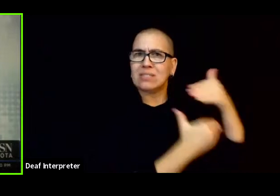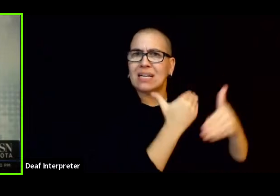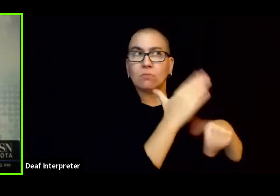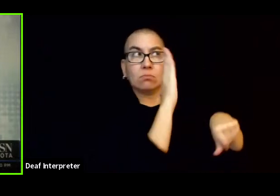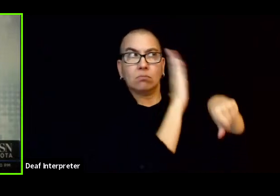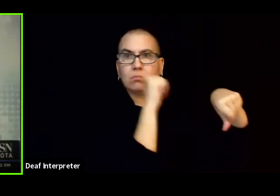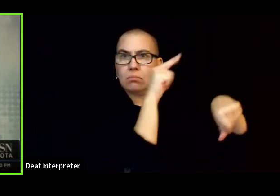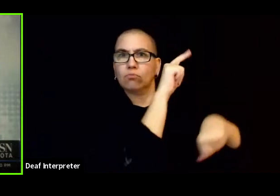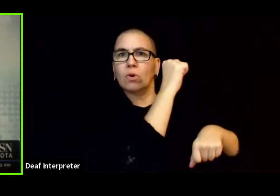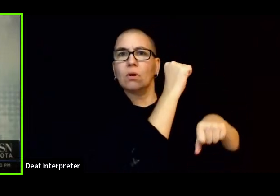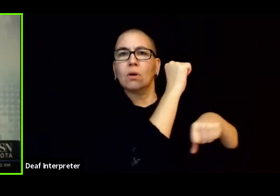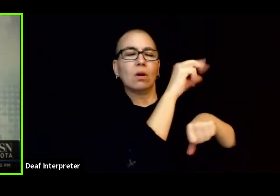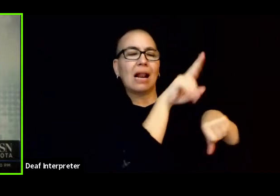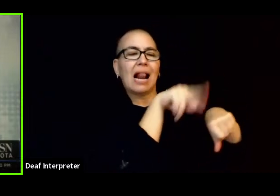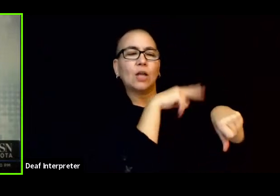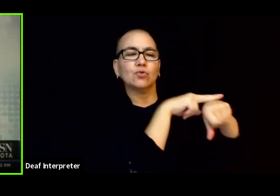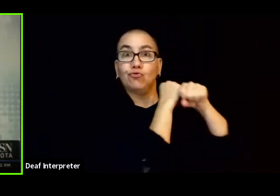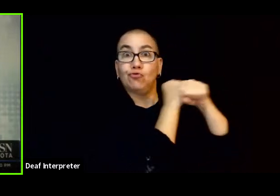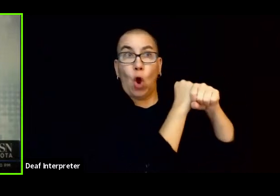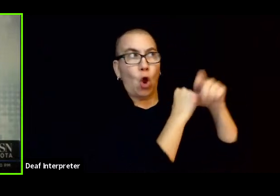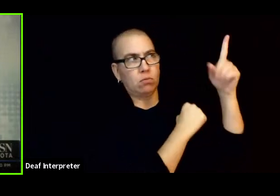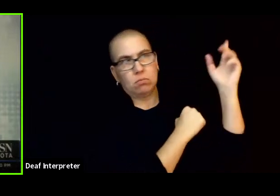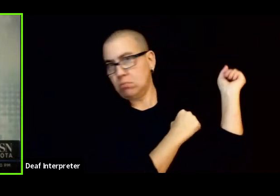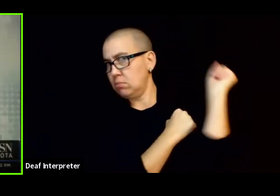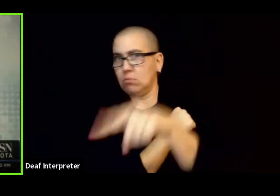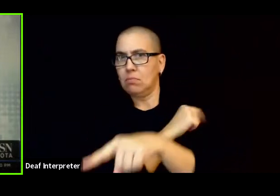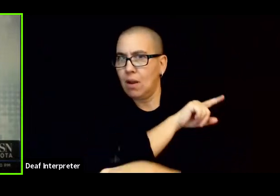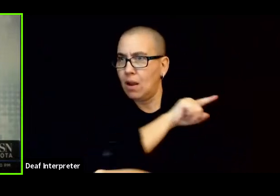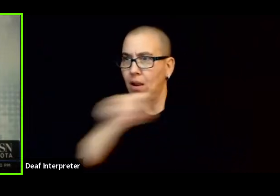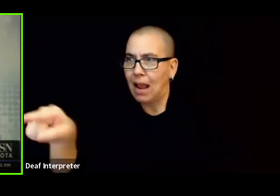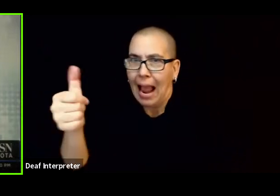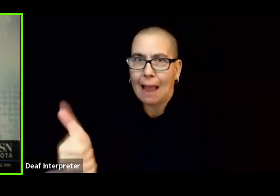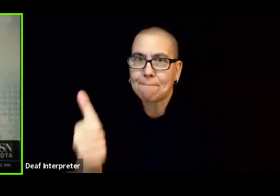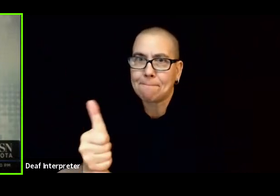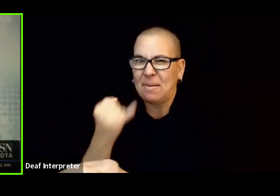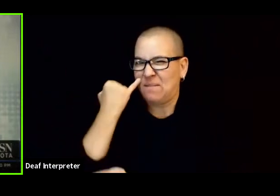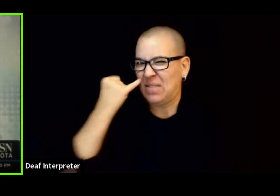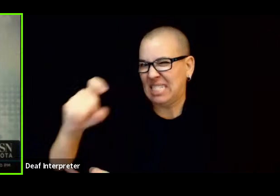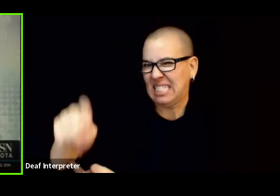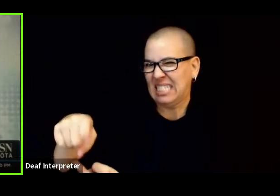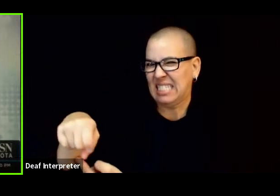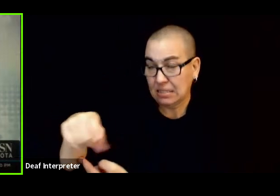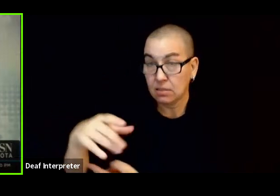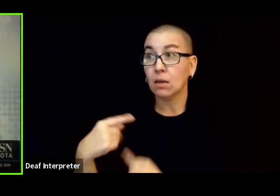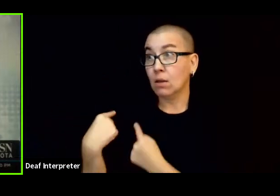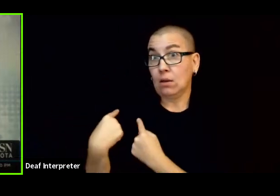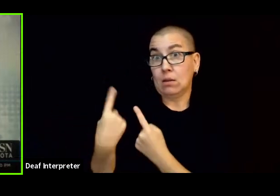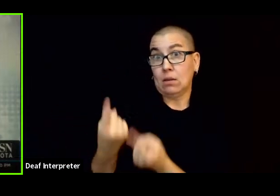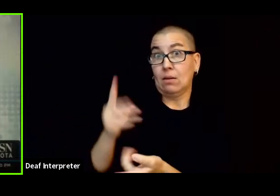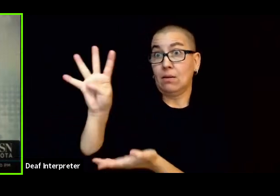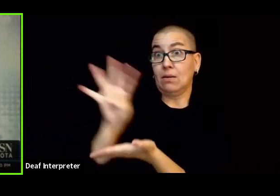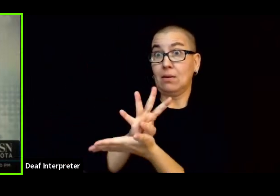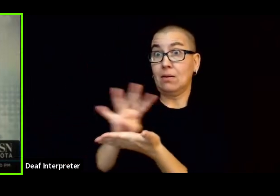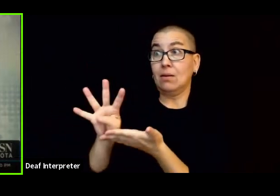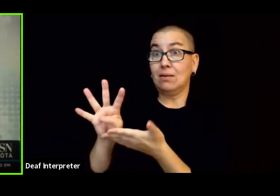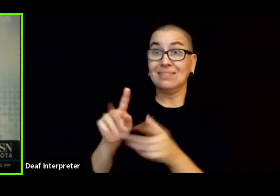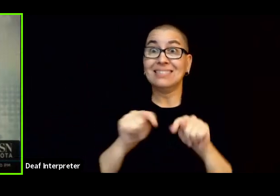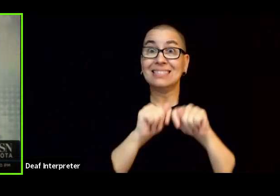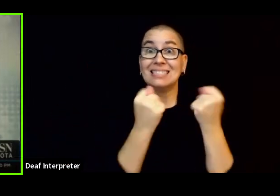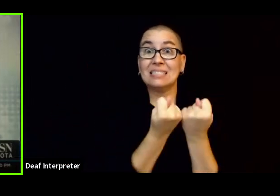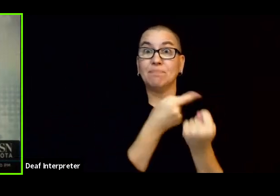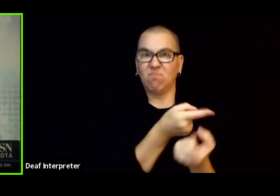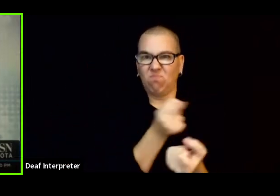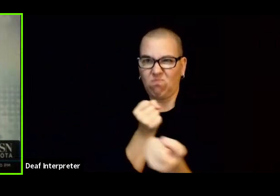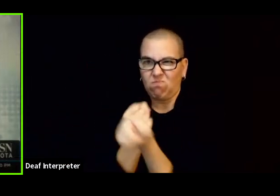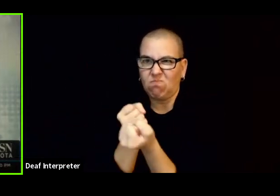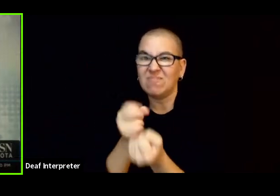crisis. Over the last 4 weeks, these teams have assisted 7 facilities. We've partnered with the Department of Human